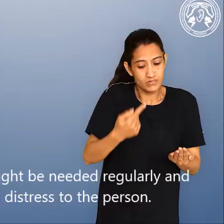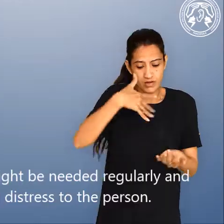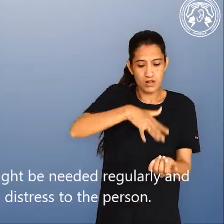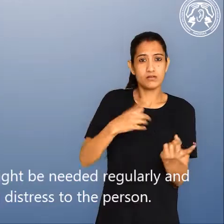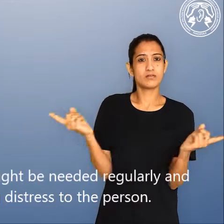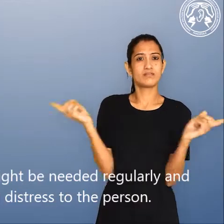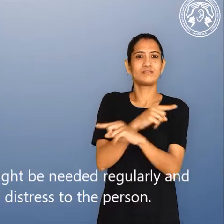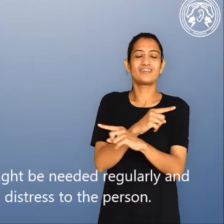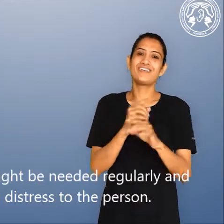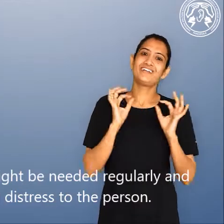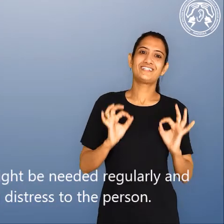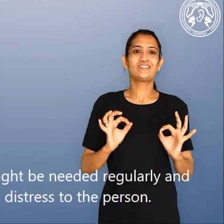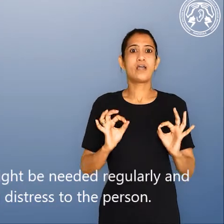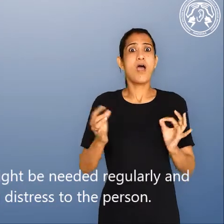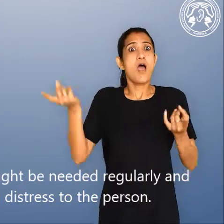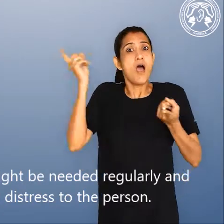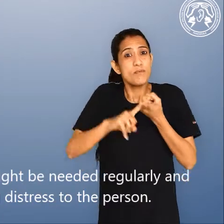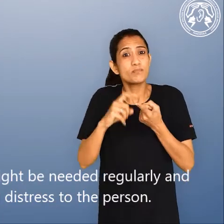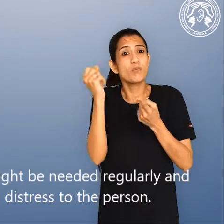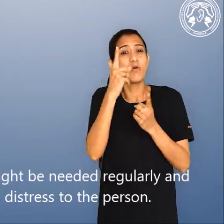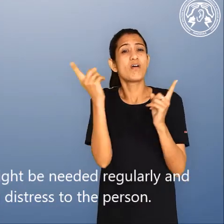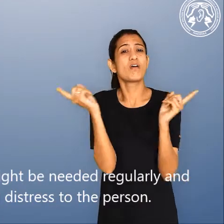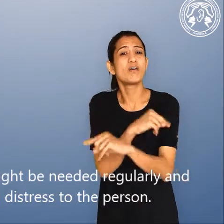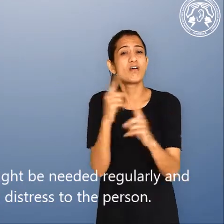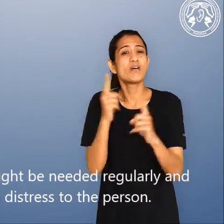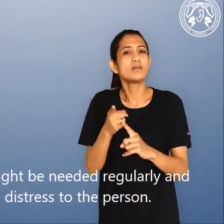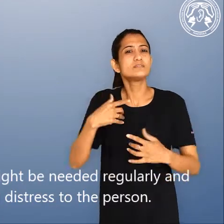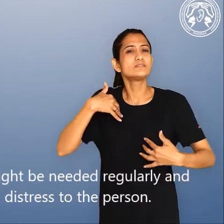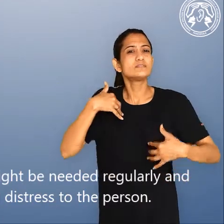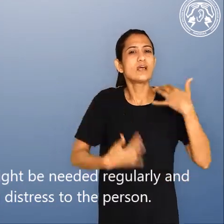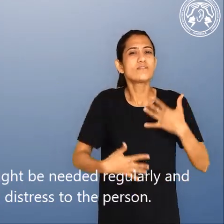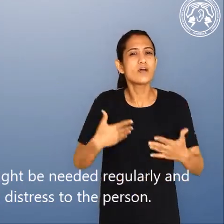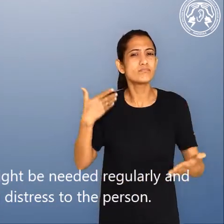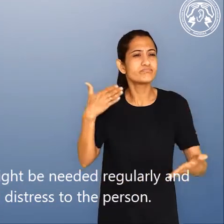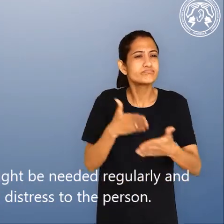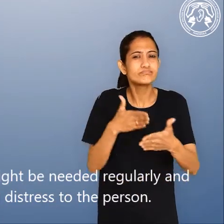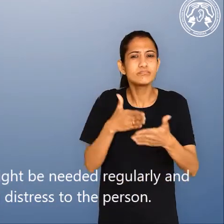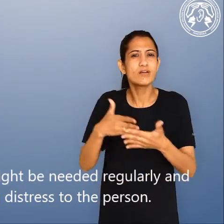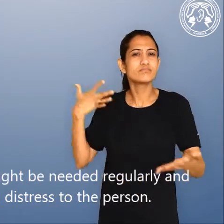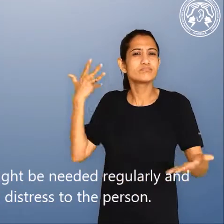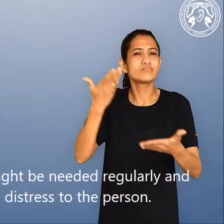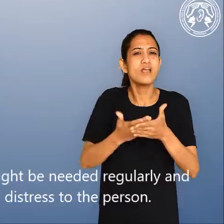These transfusions might be needed regularly and lifelong, causing